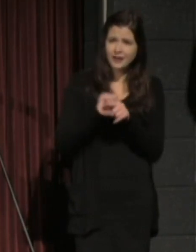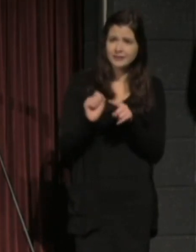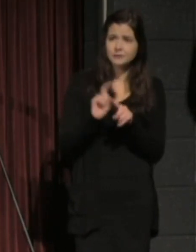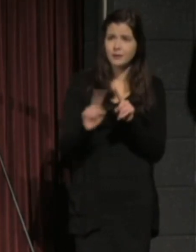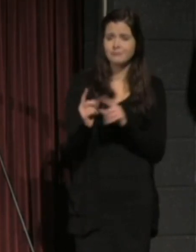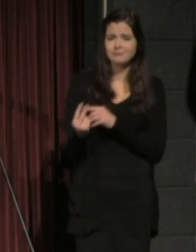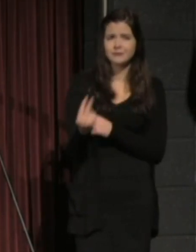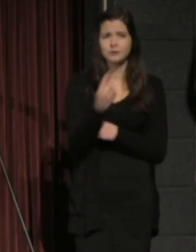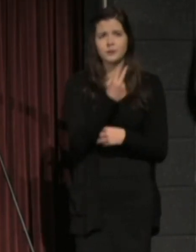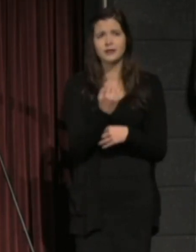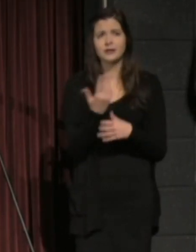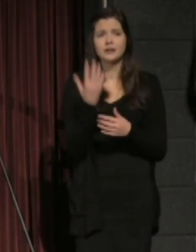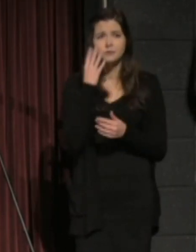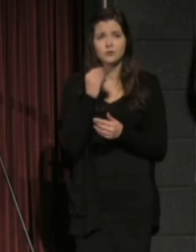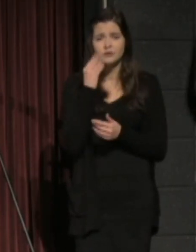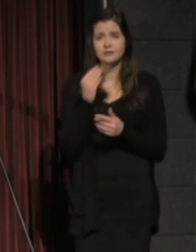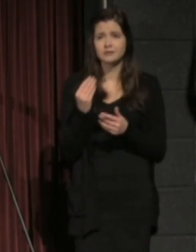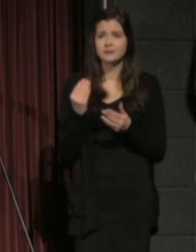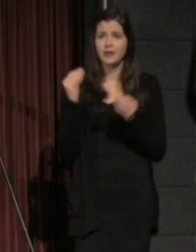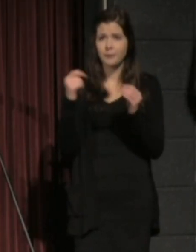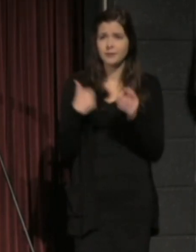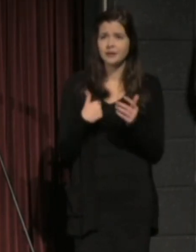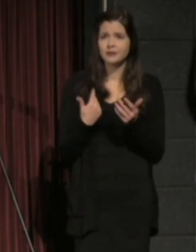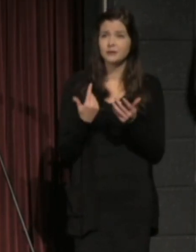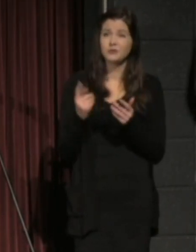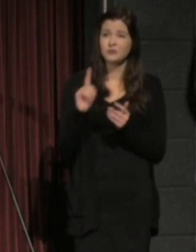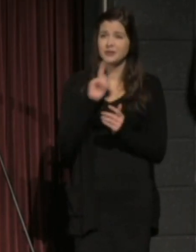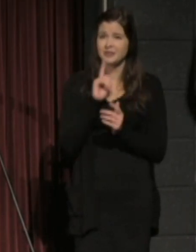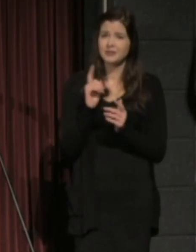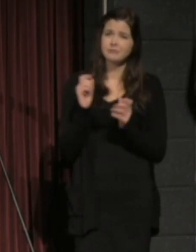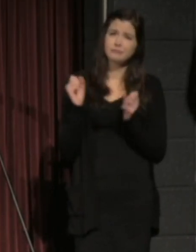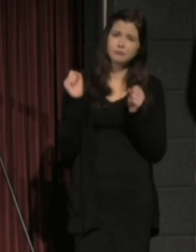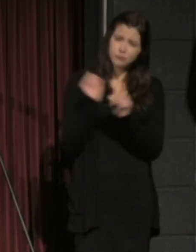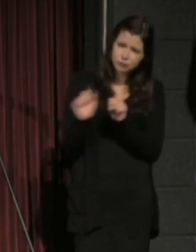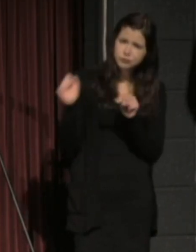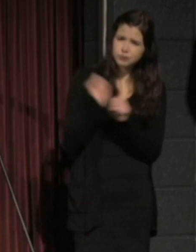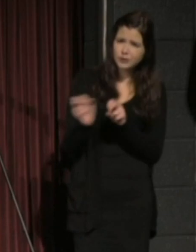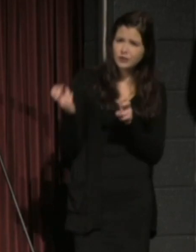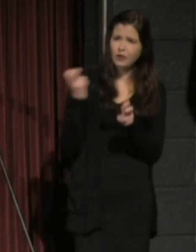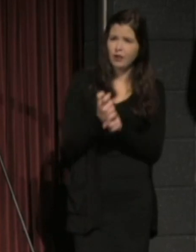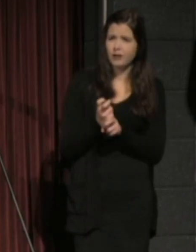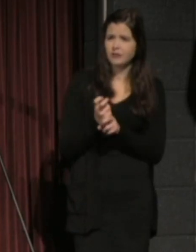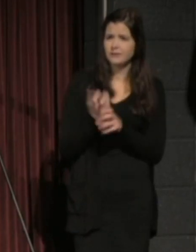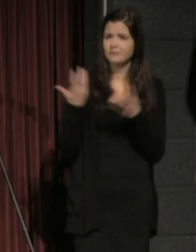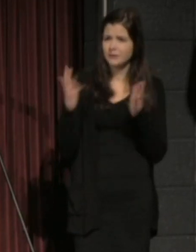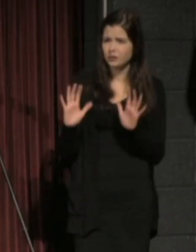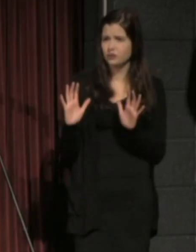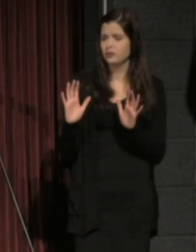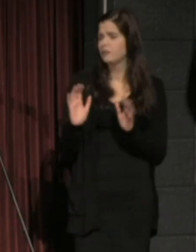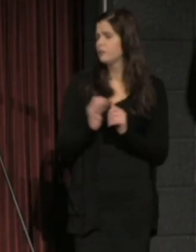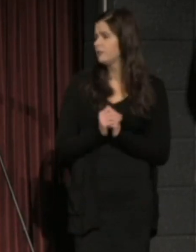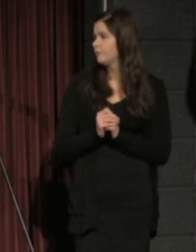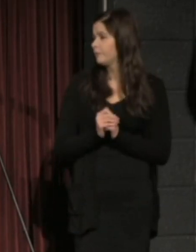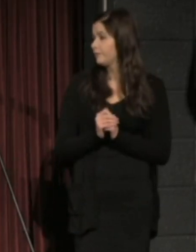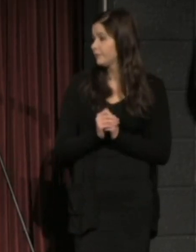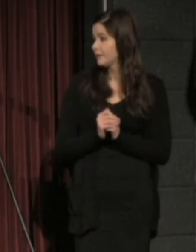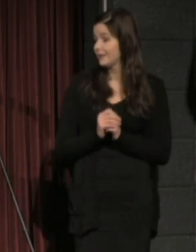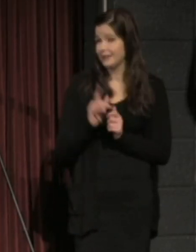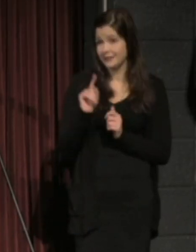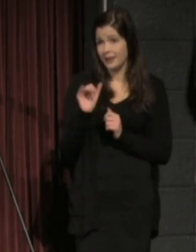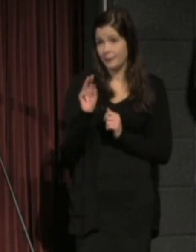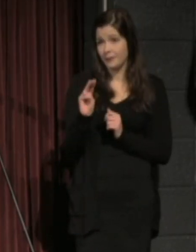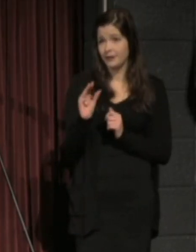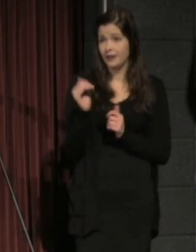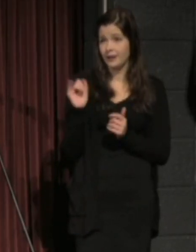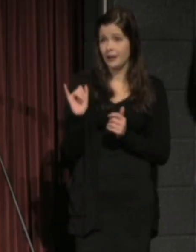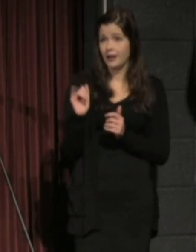experience taught me to always do tasks right, no matter how long it takes, and the perseverance to finish those tasks. To Tammy Riggin for helping me